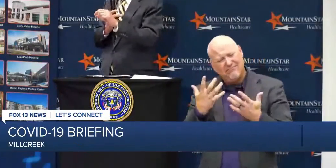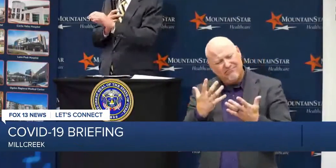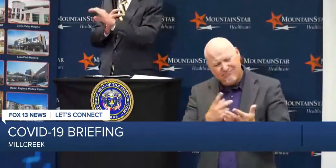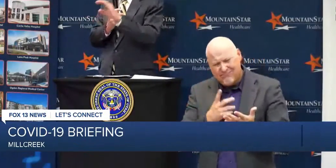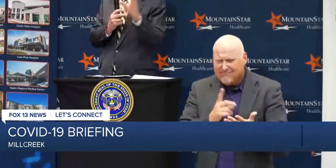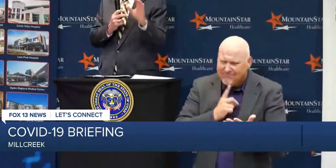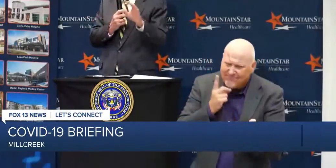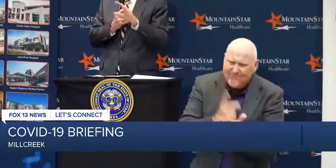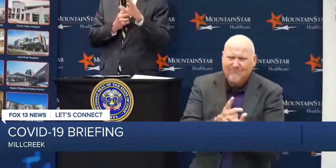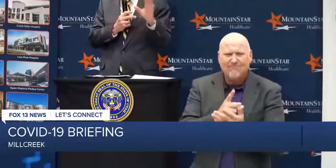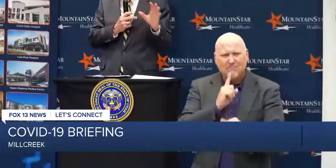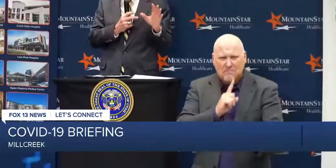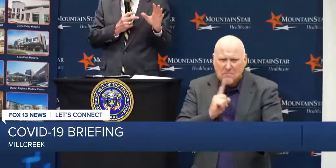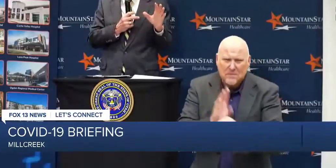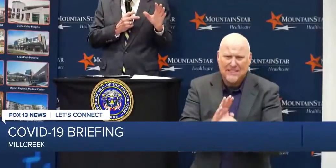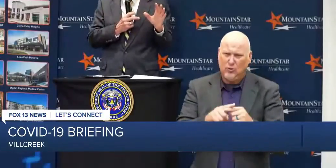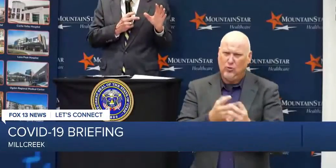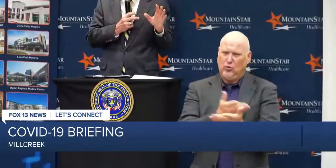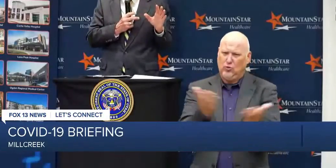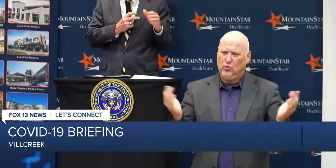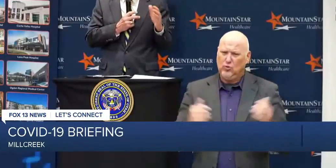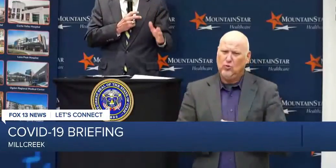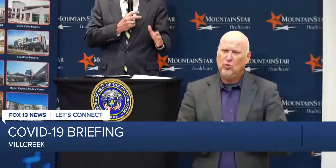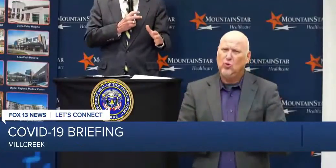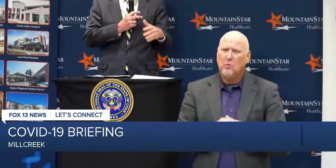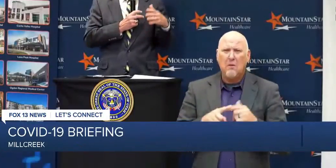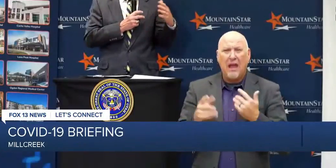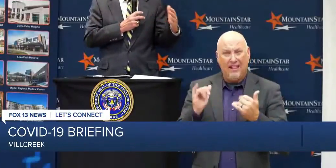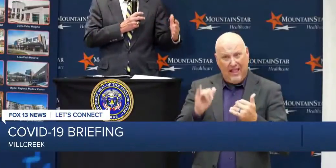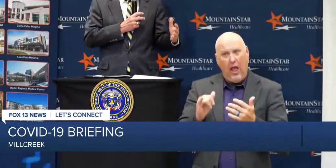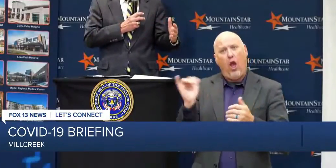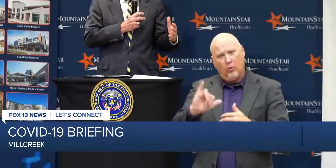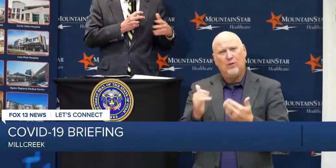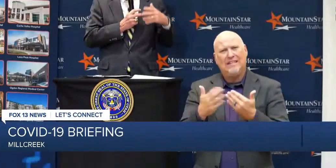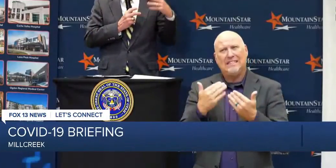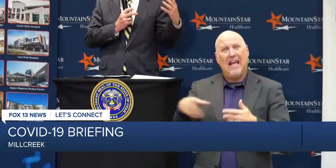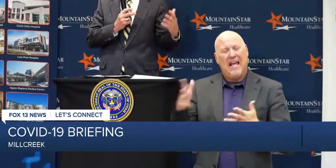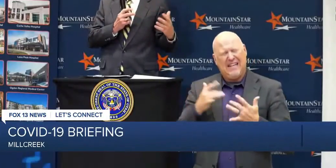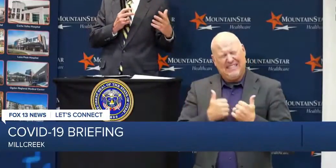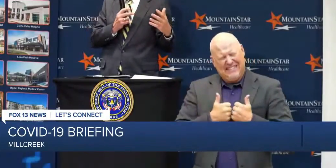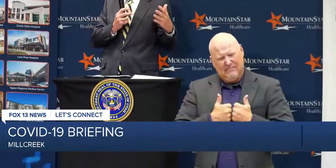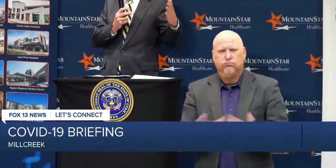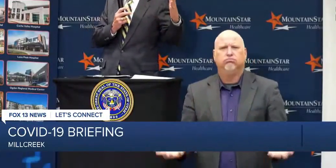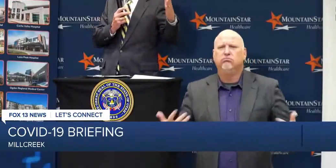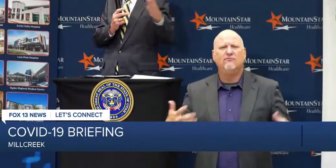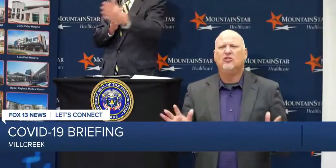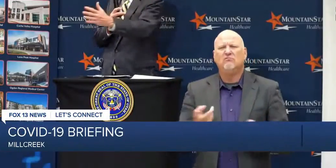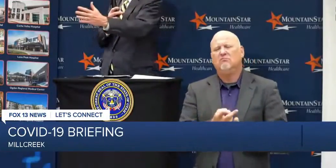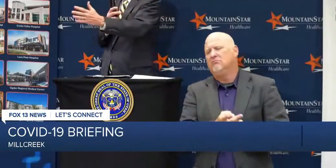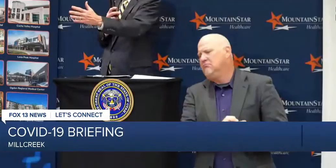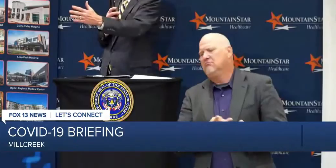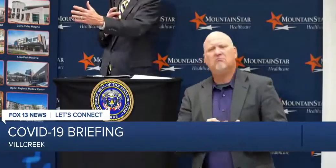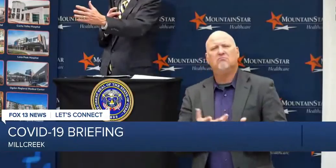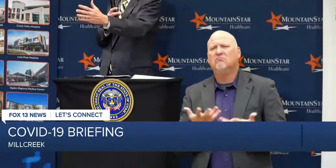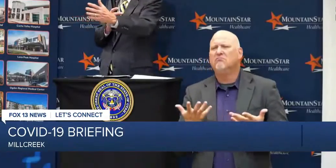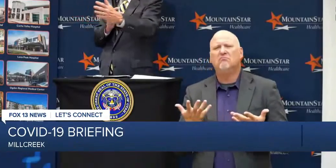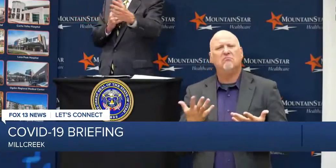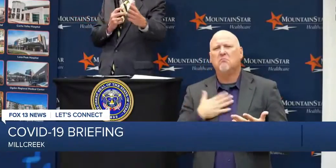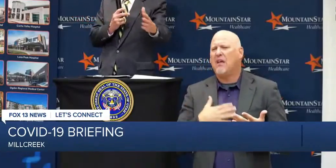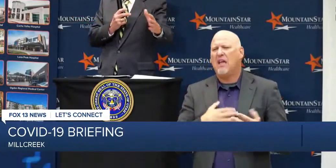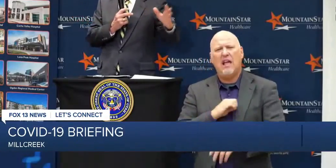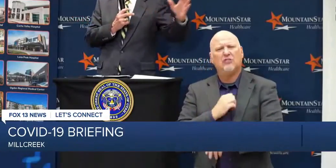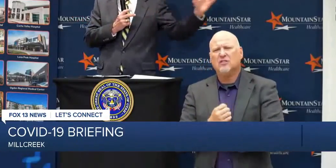profession. They're done. They're burned out. They've gone home. They've gone to other jobs. They're highly skilled. They can go elsewhere in the